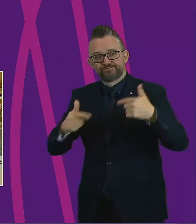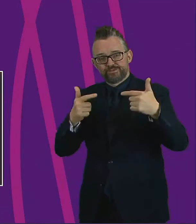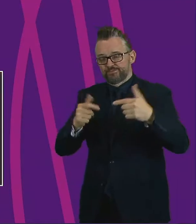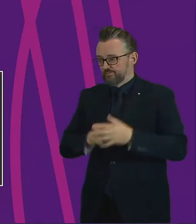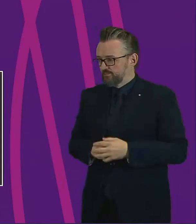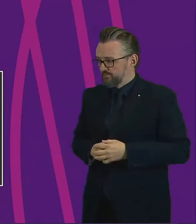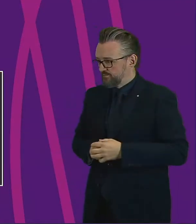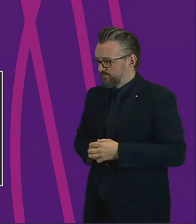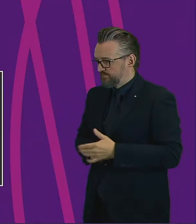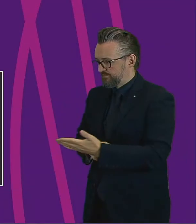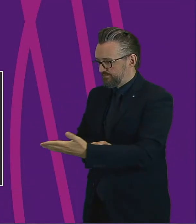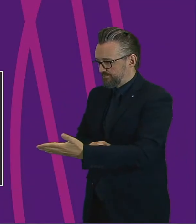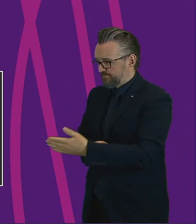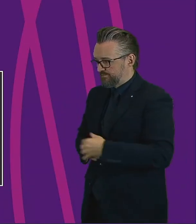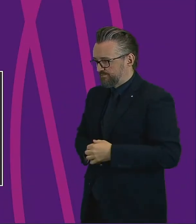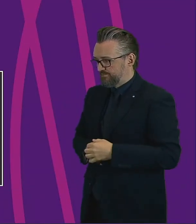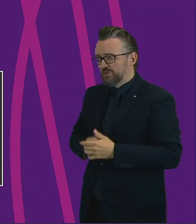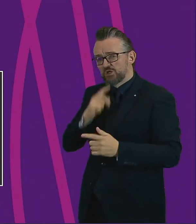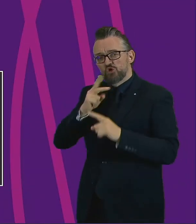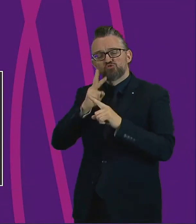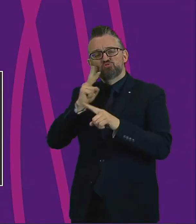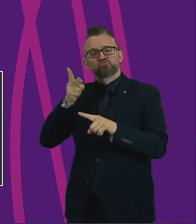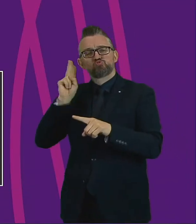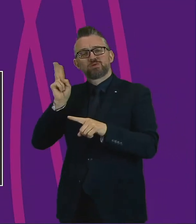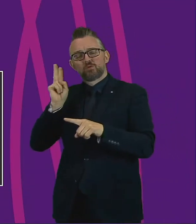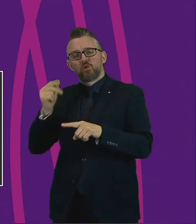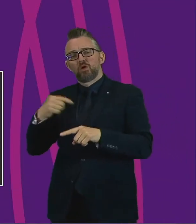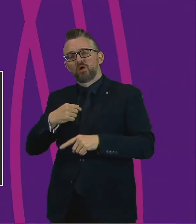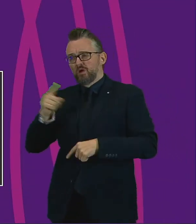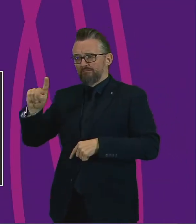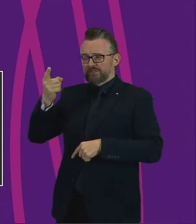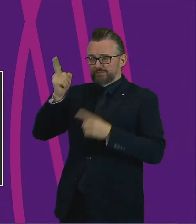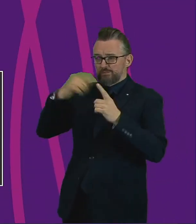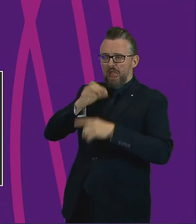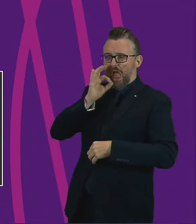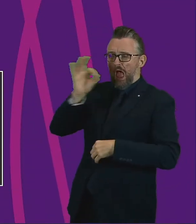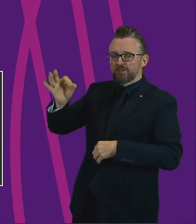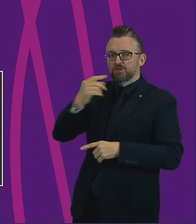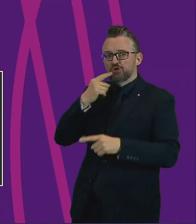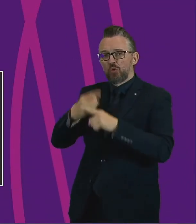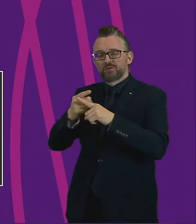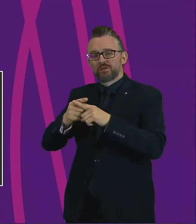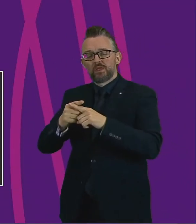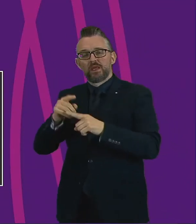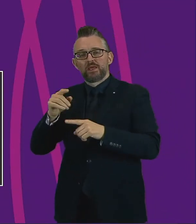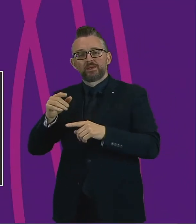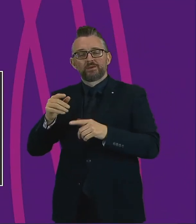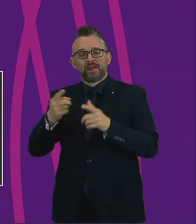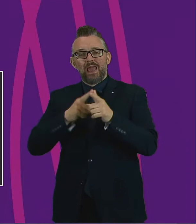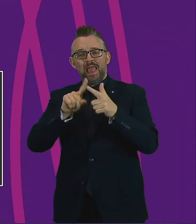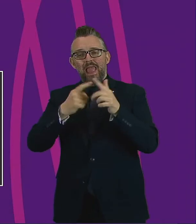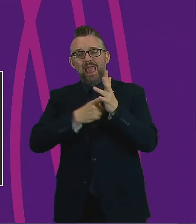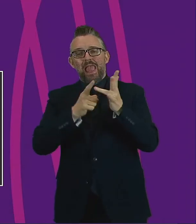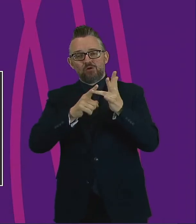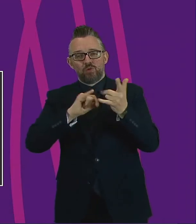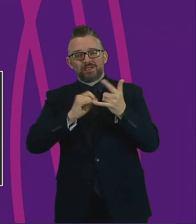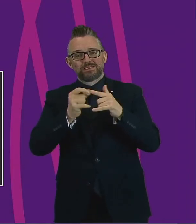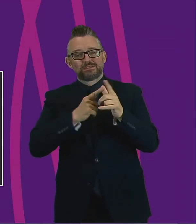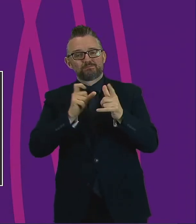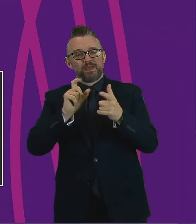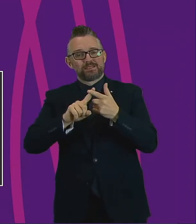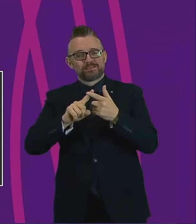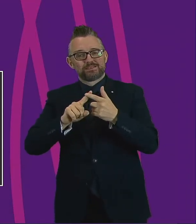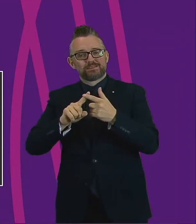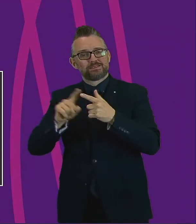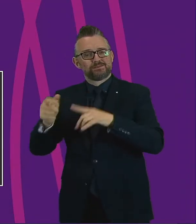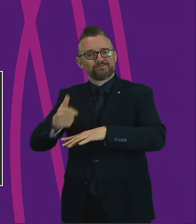Thank you, Presiding Officer. 2 weeks ago, I asked the First Minister to establish an aerospace and aviation task force, and I am grateful